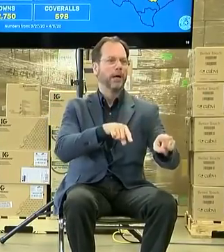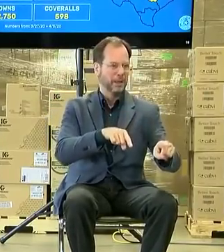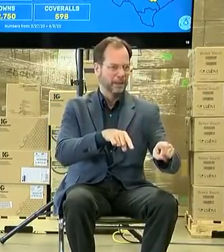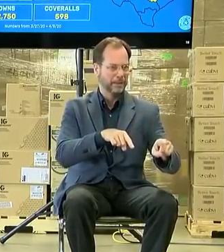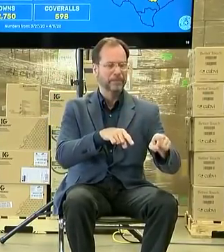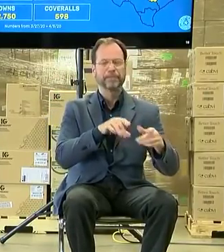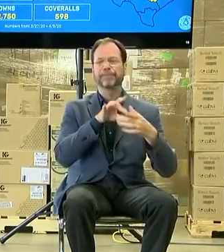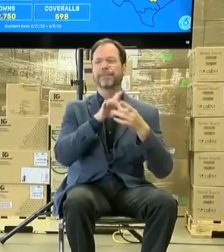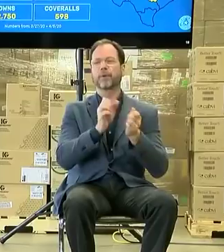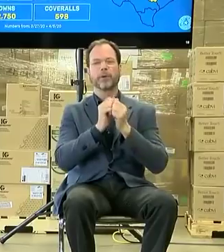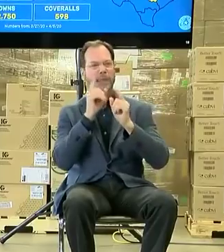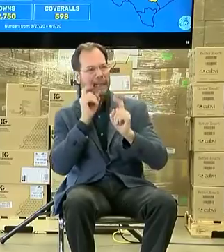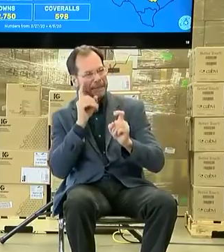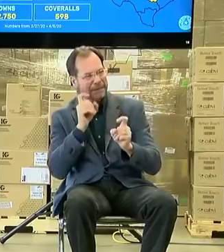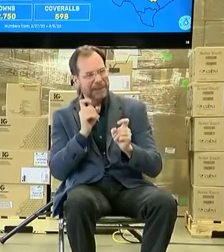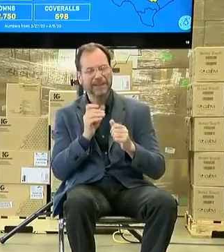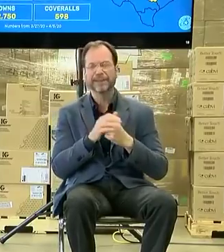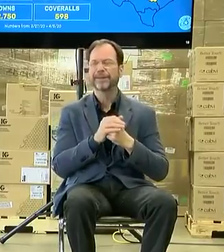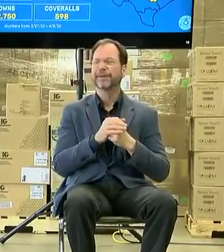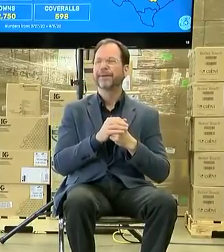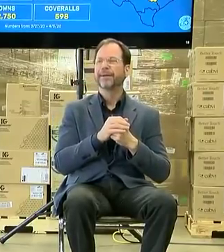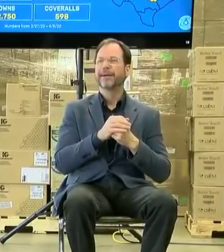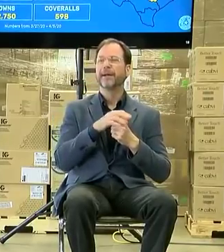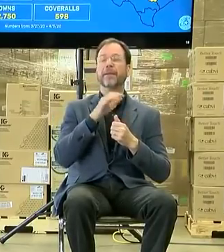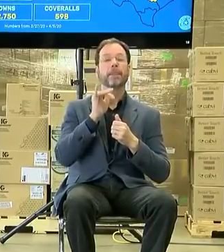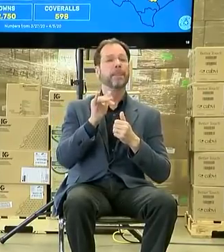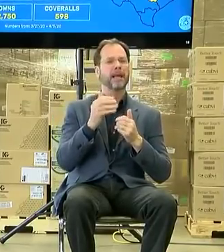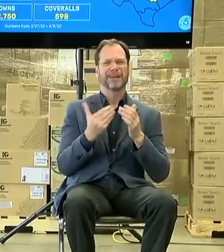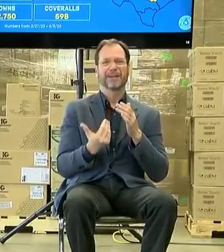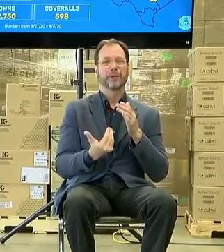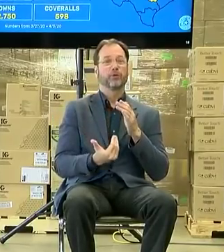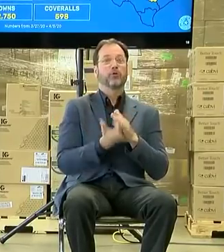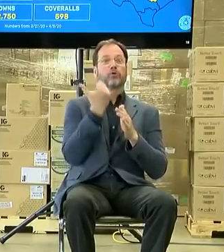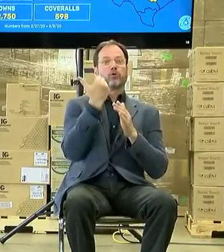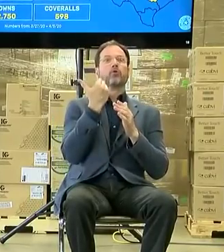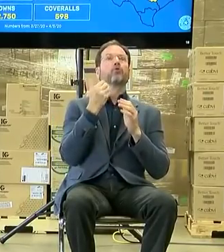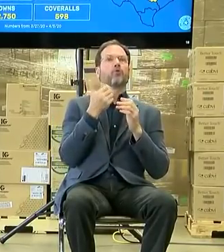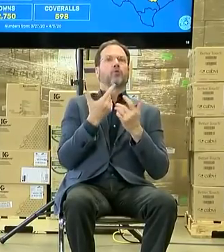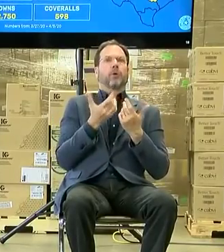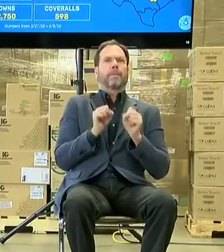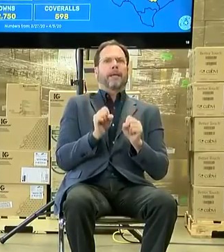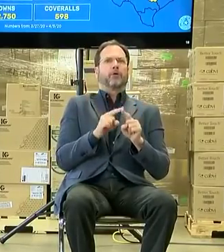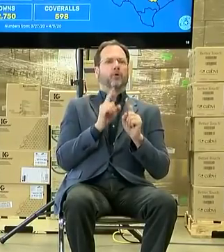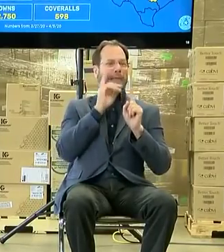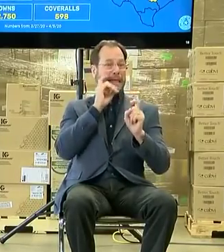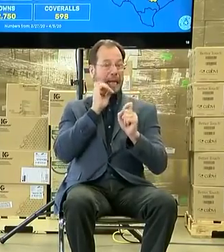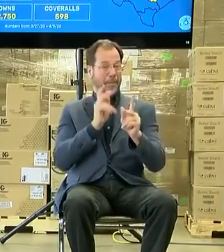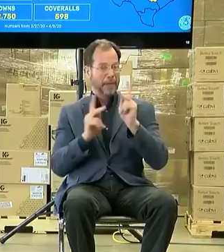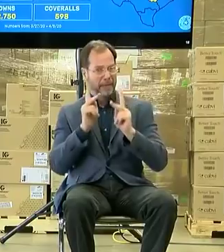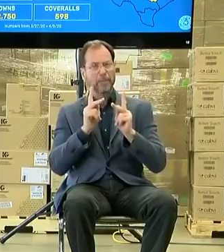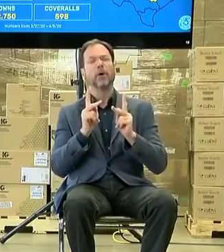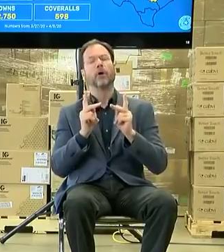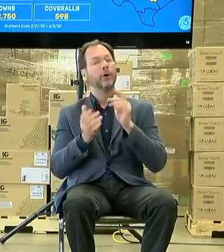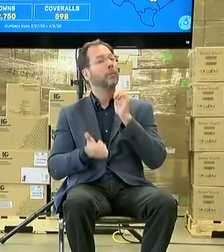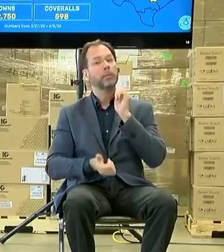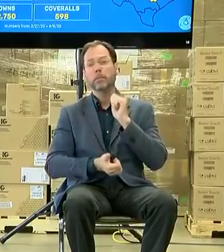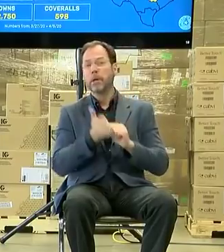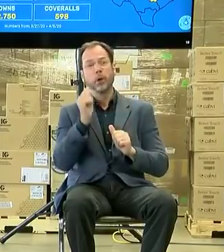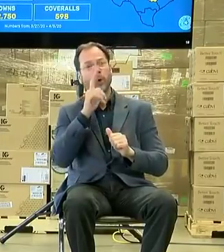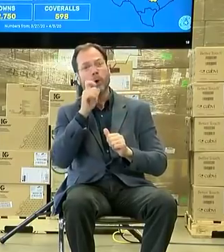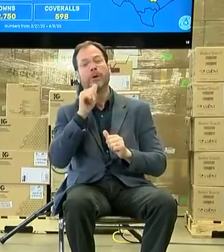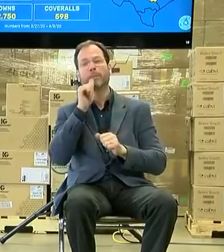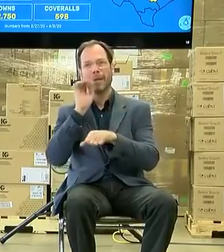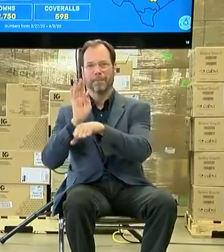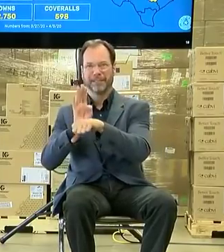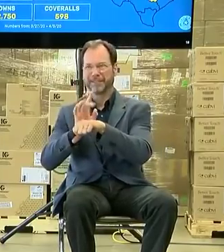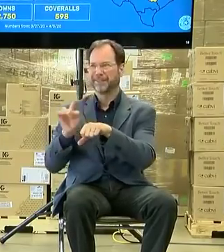with regard to testing, this massive new amount of testing capability that's being provided largely through the private